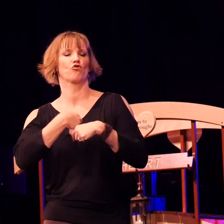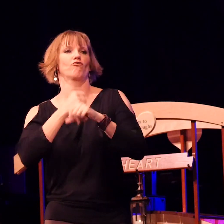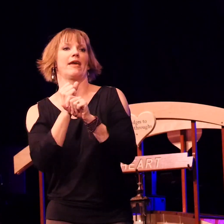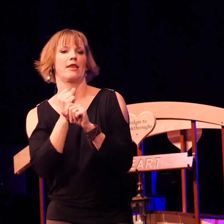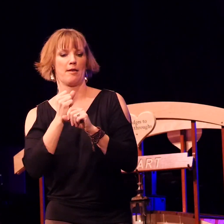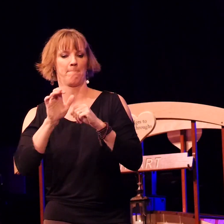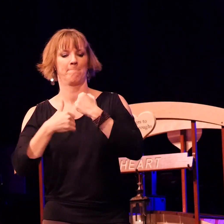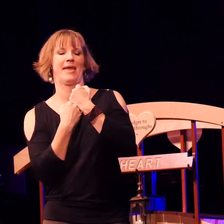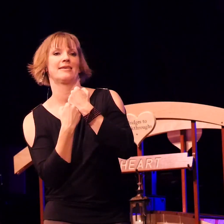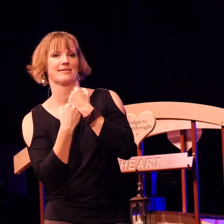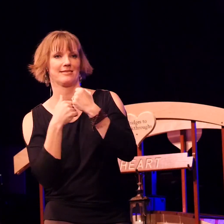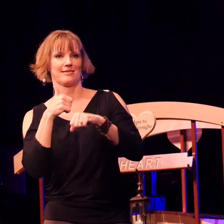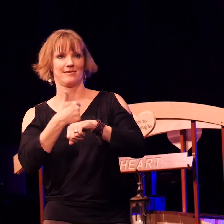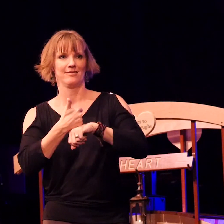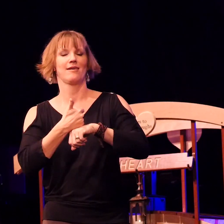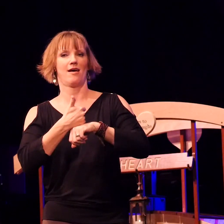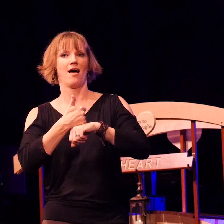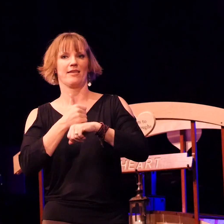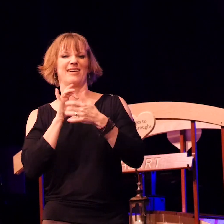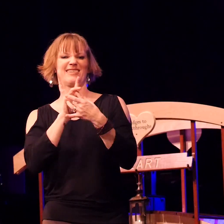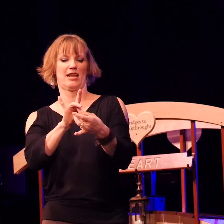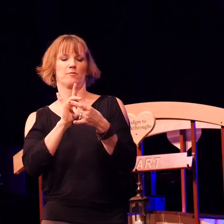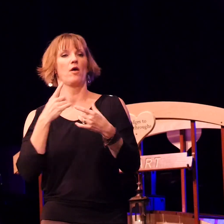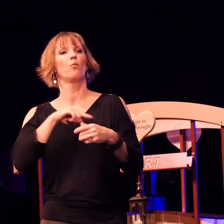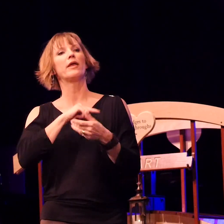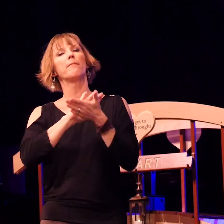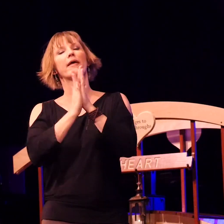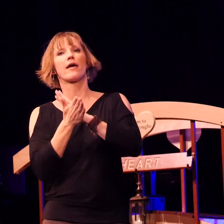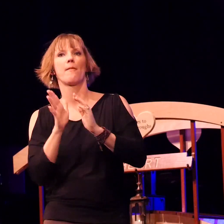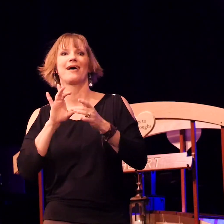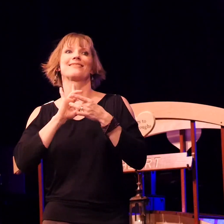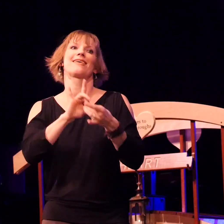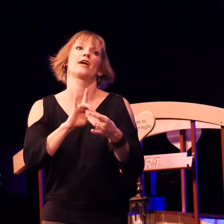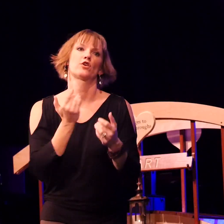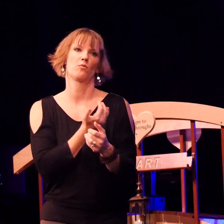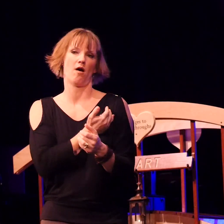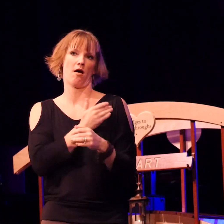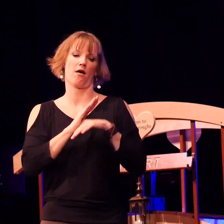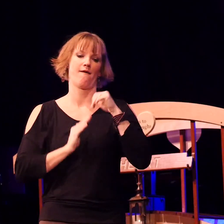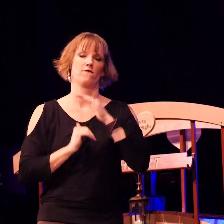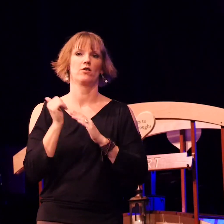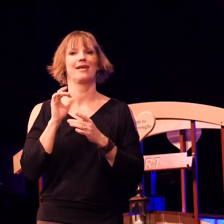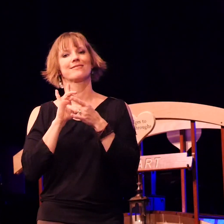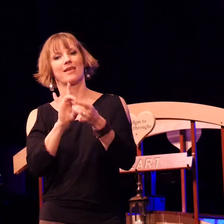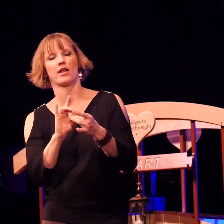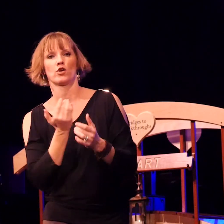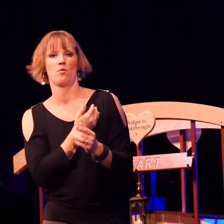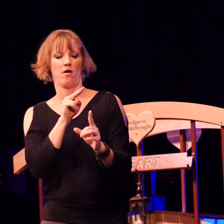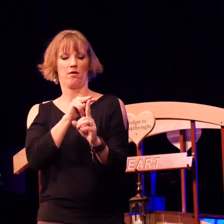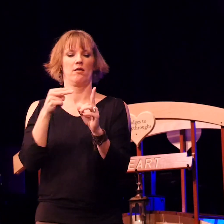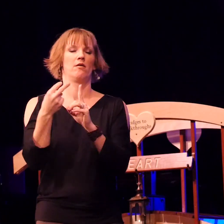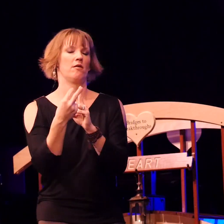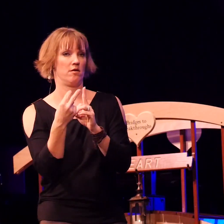than commitment. And we get attached to our comforts, attached to our viewpoints and